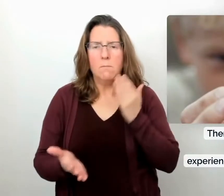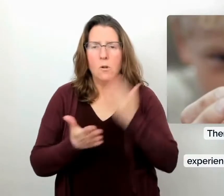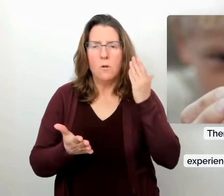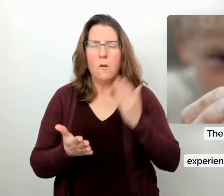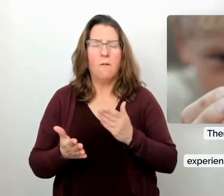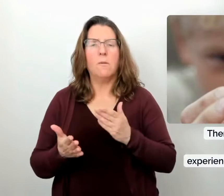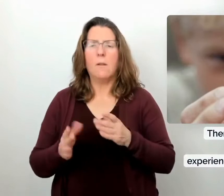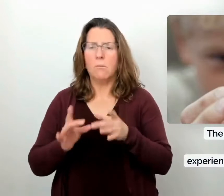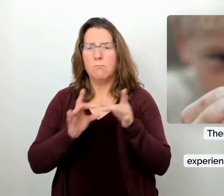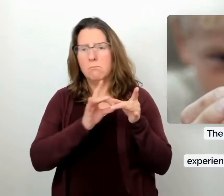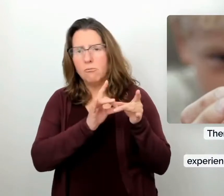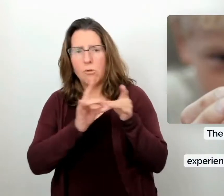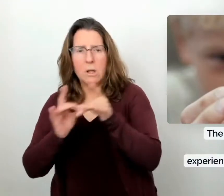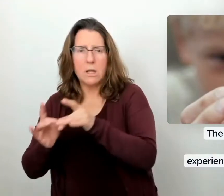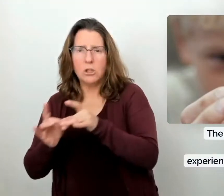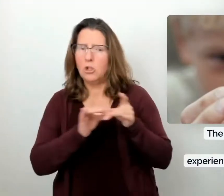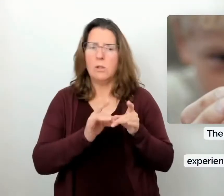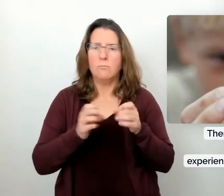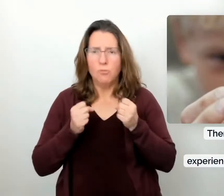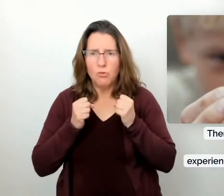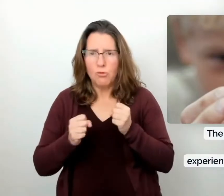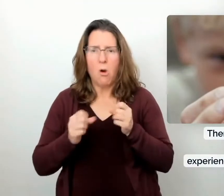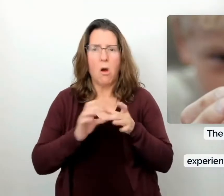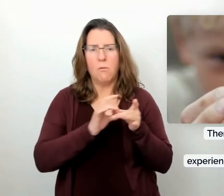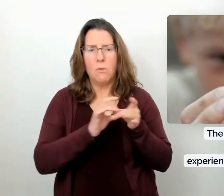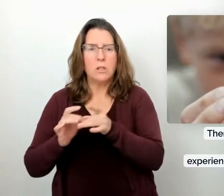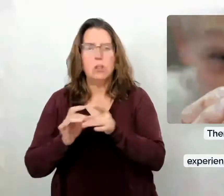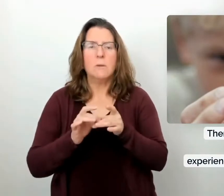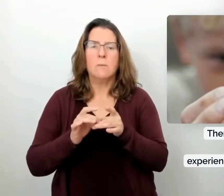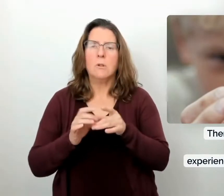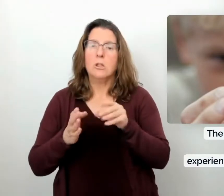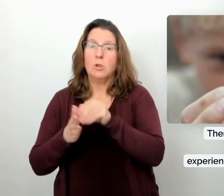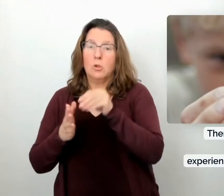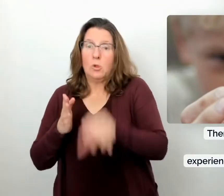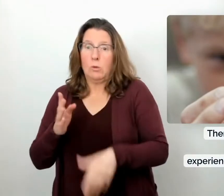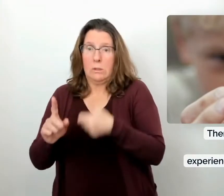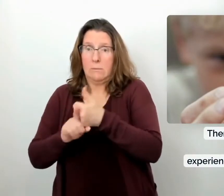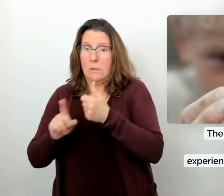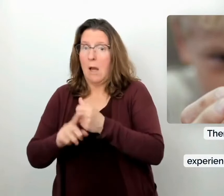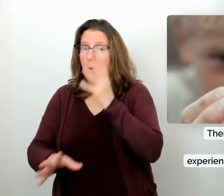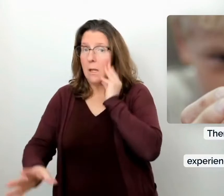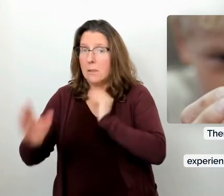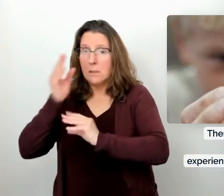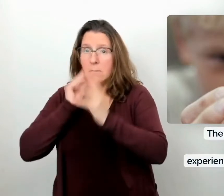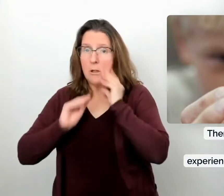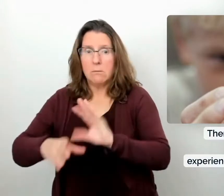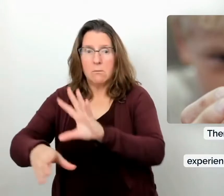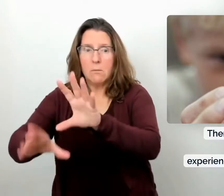Research shows there is a close relationship between students' experiences of engagement and student learning.